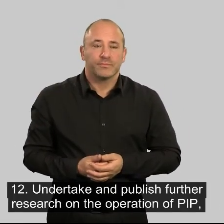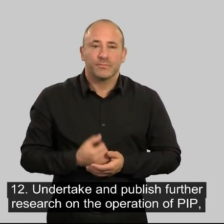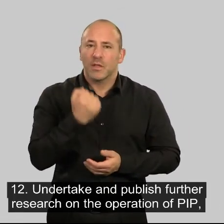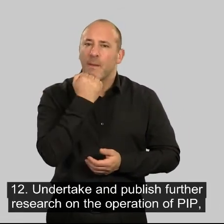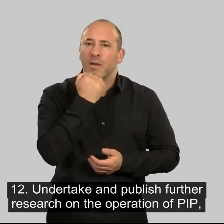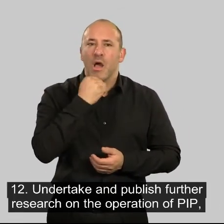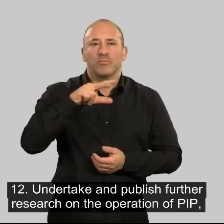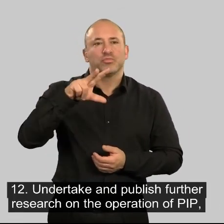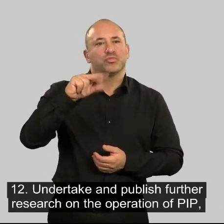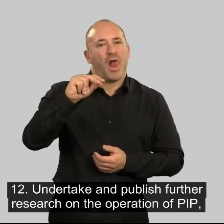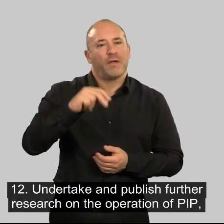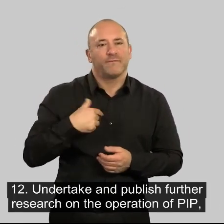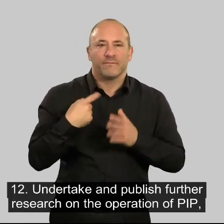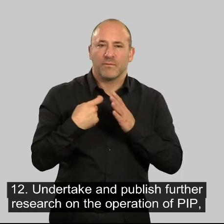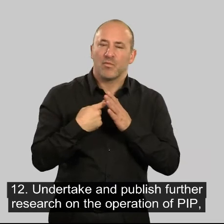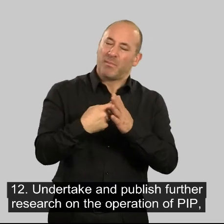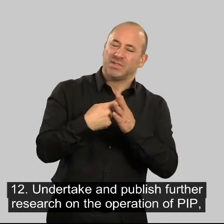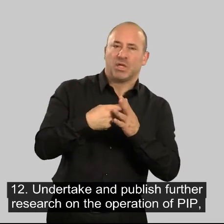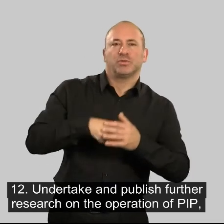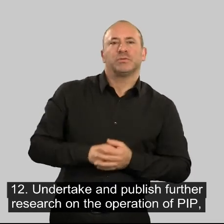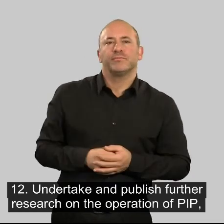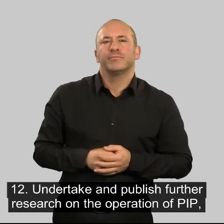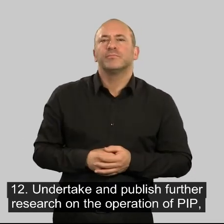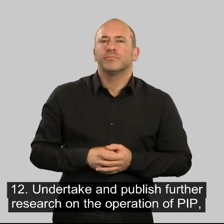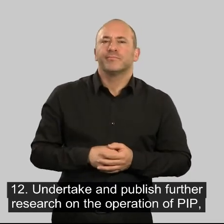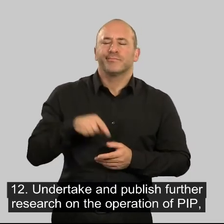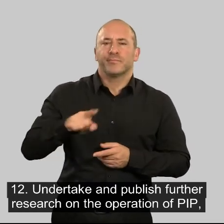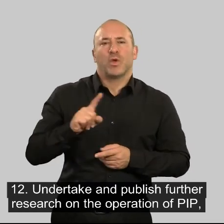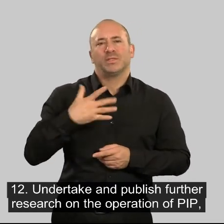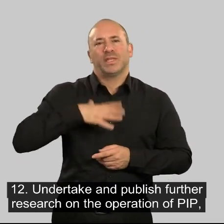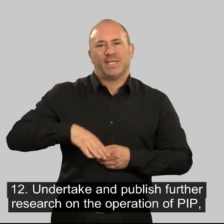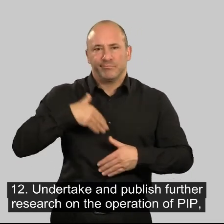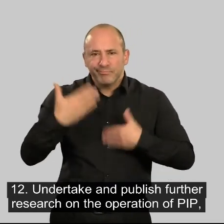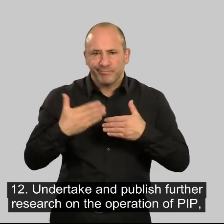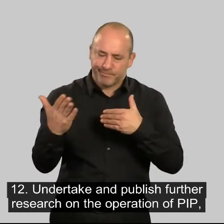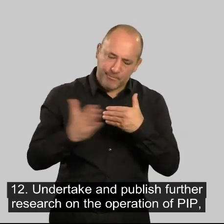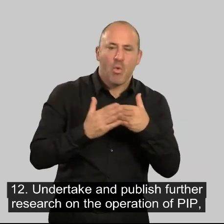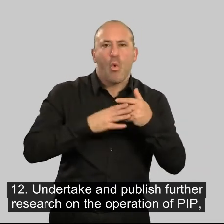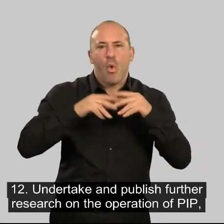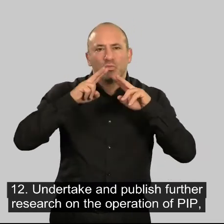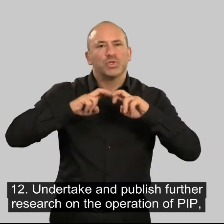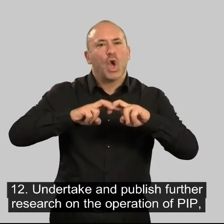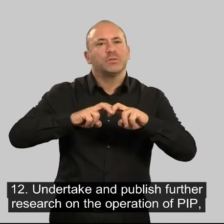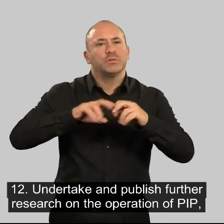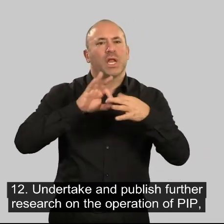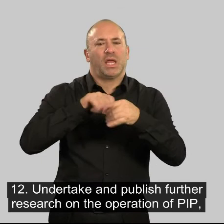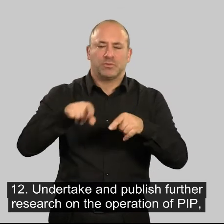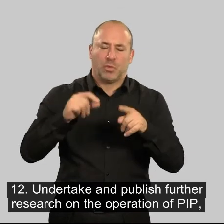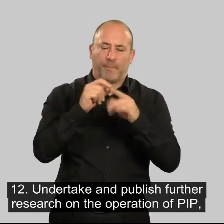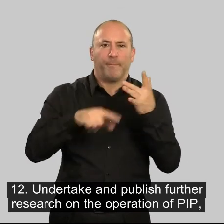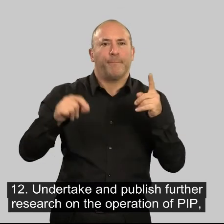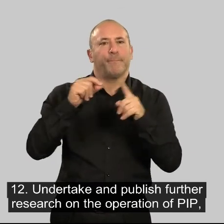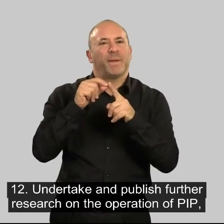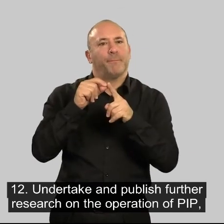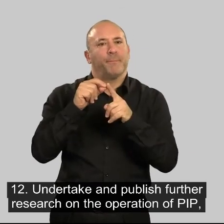12. Undertake and publish further research on the operation of PIP, in particular